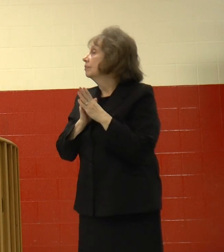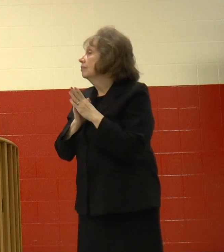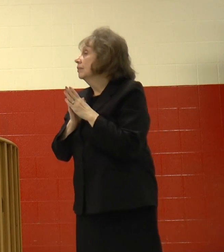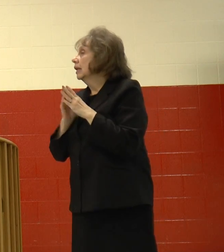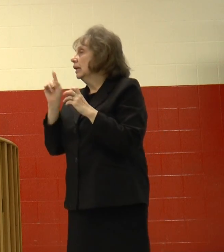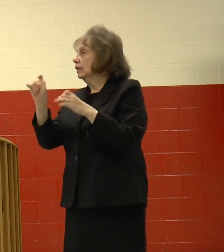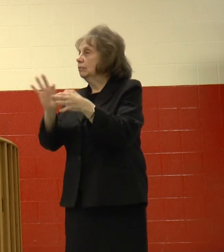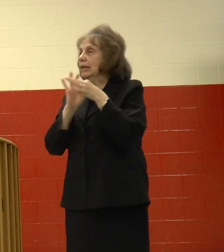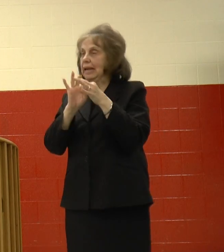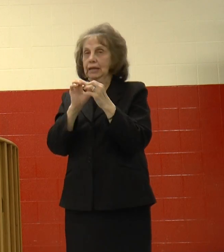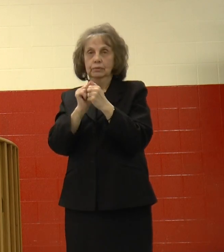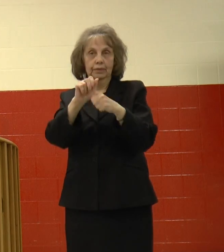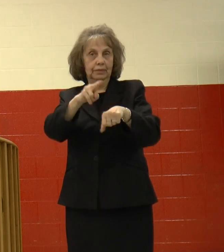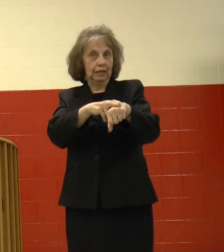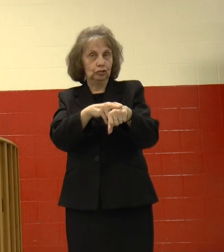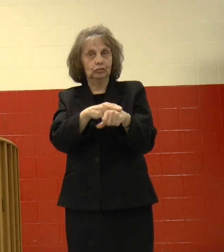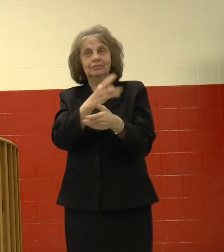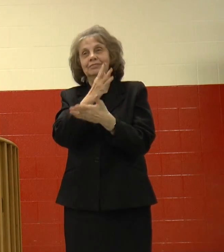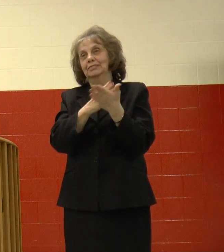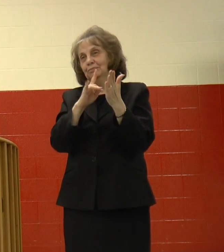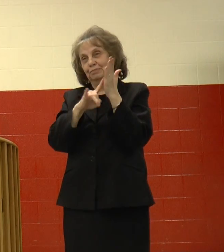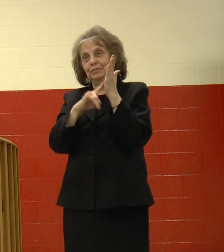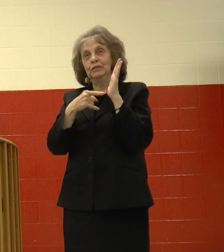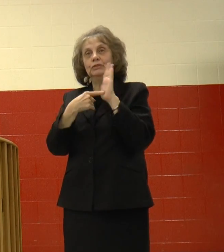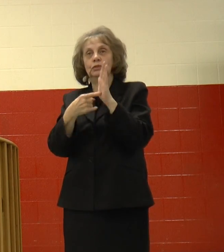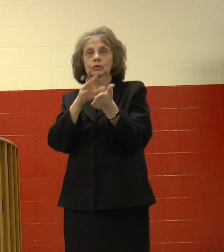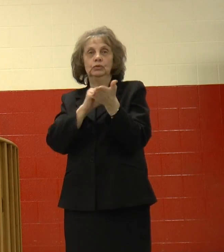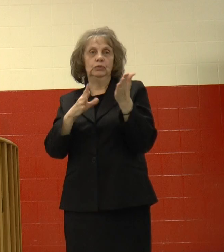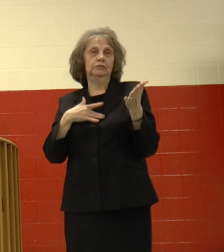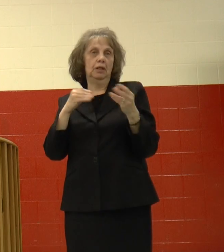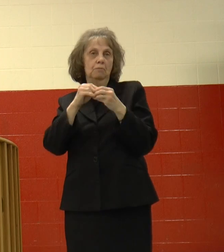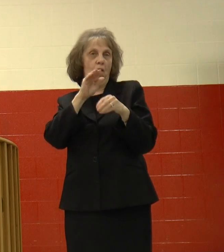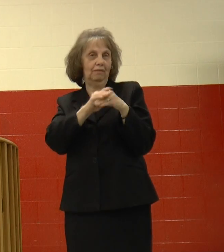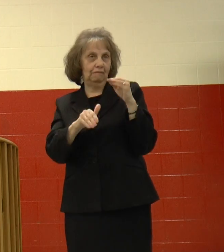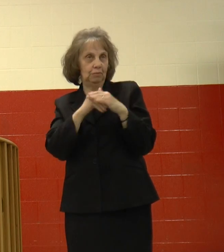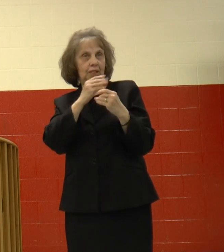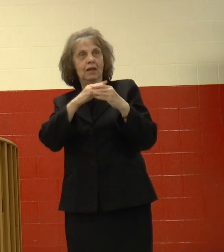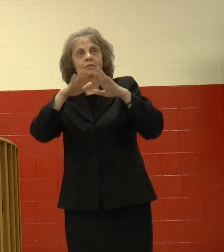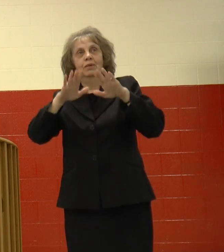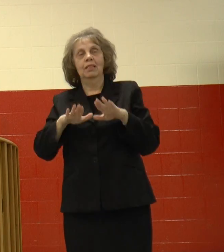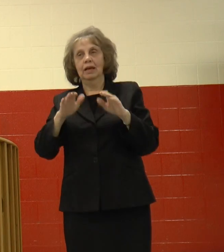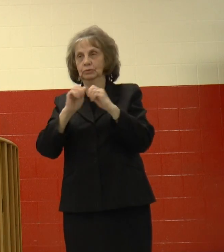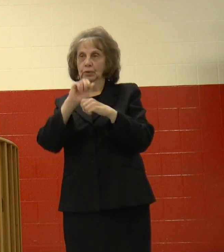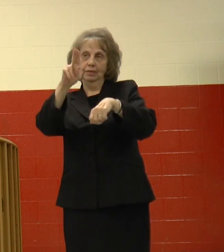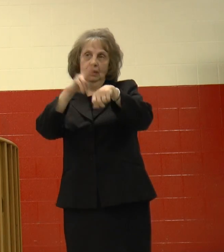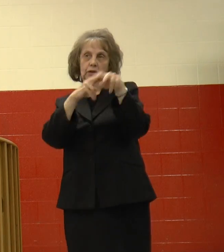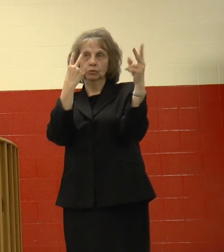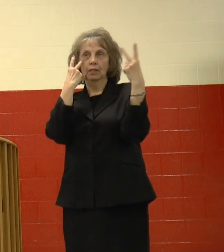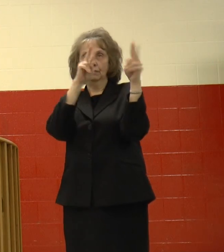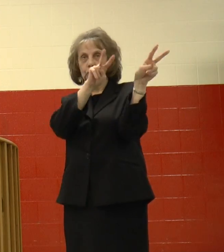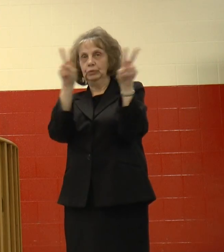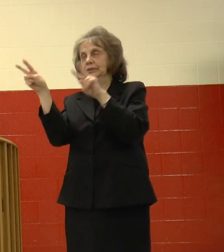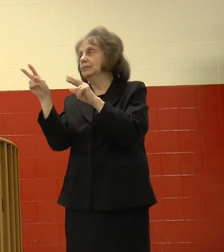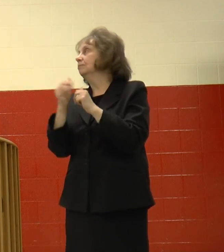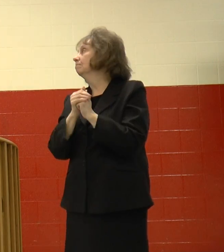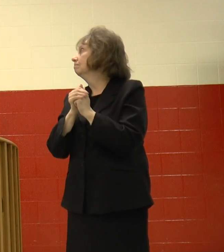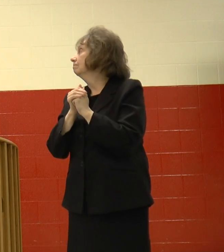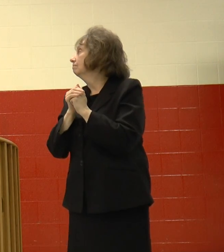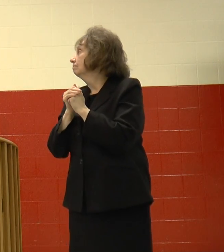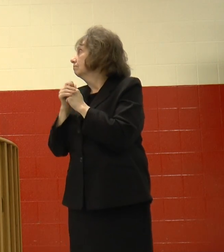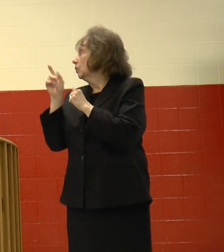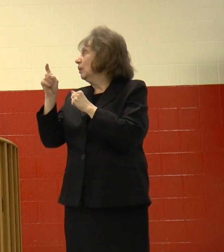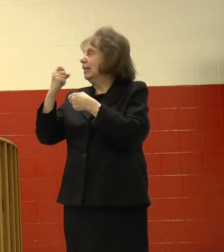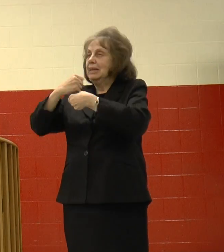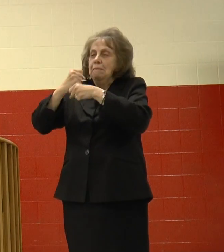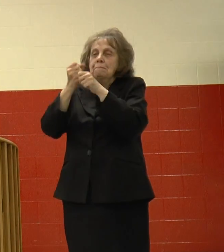to be connected to nature. There are studies that show that students feel more comfortable and relaxed when they have natural views. We need maker